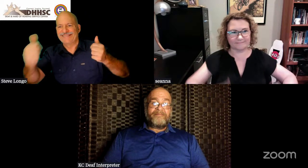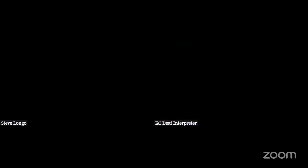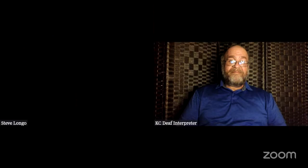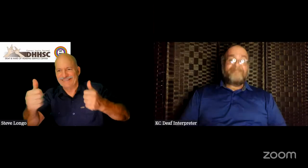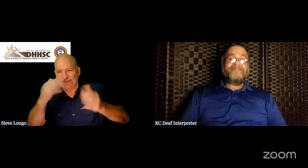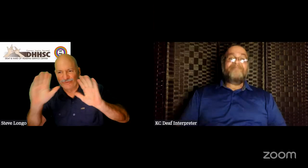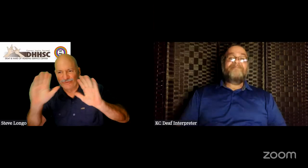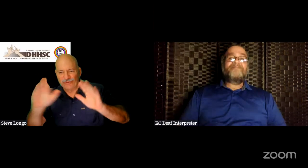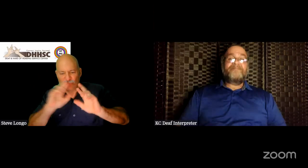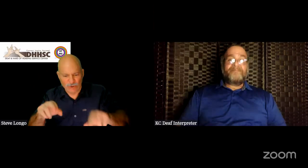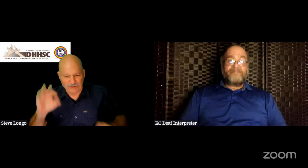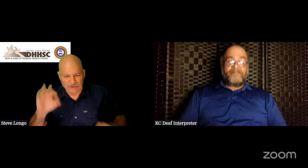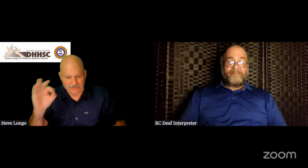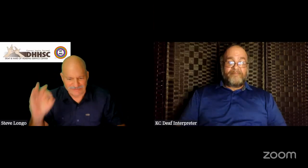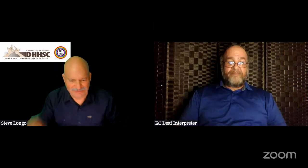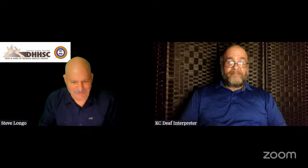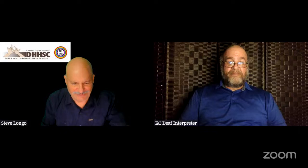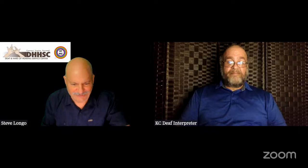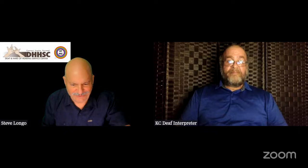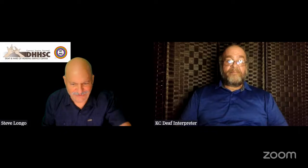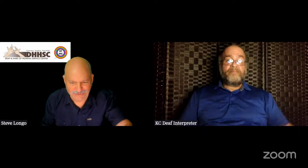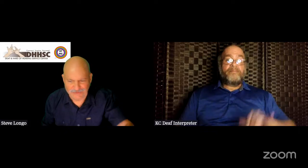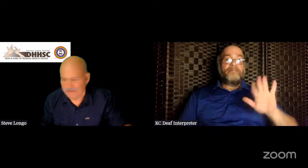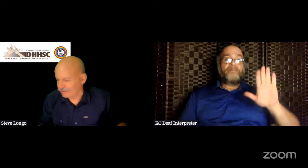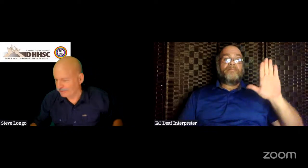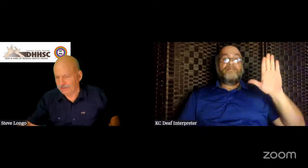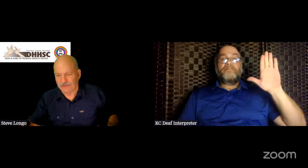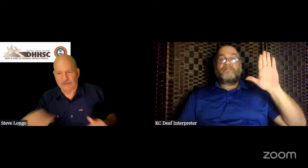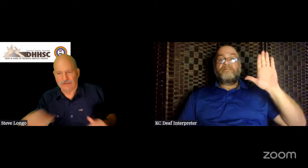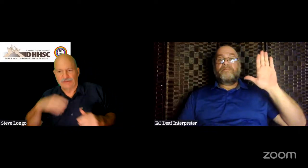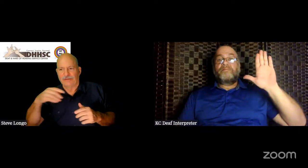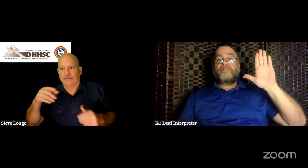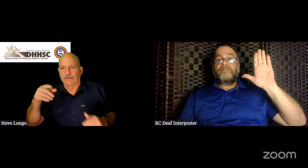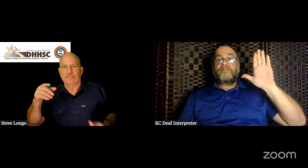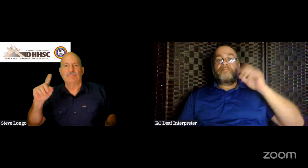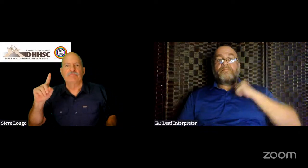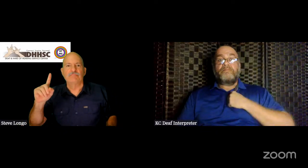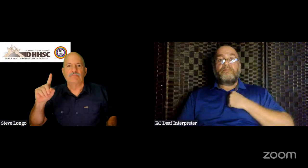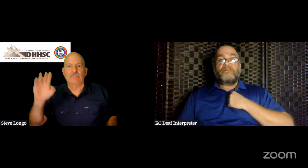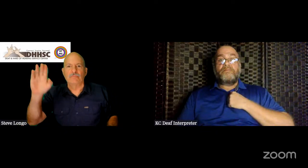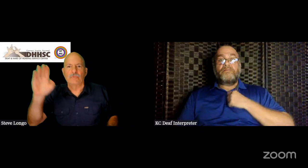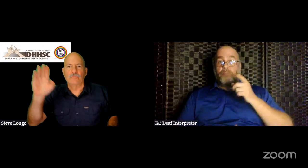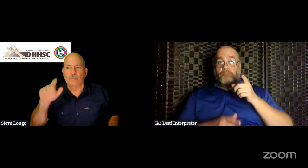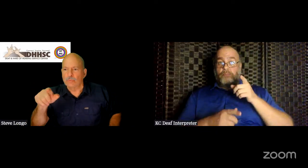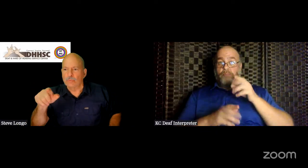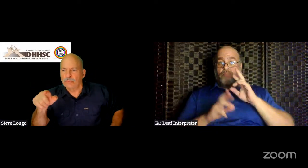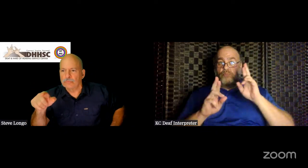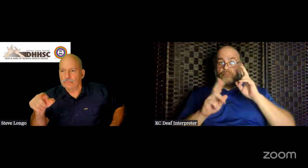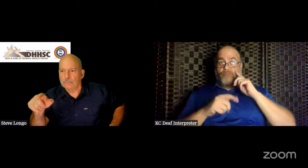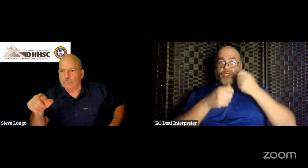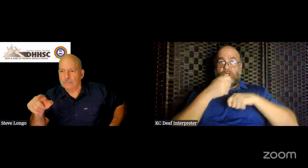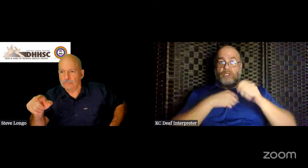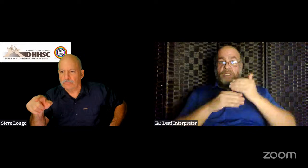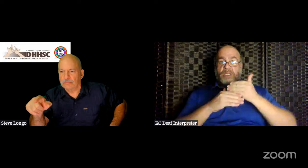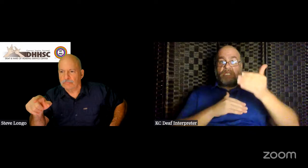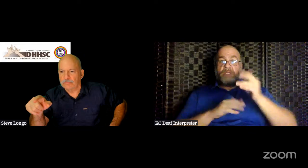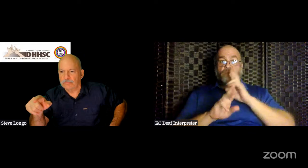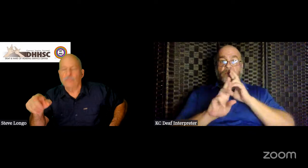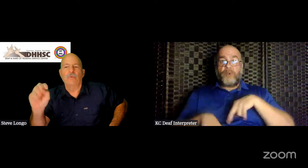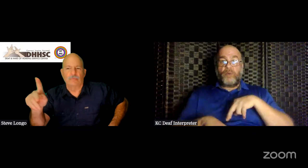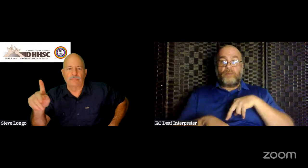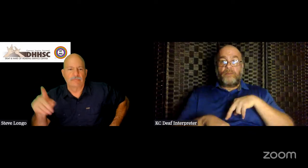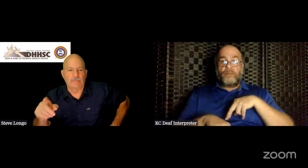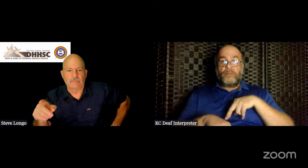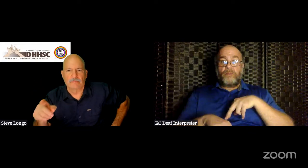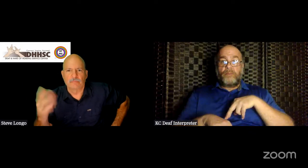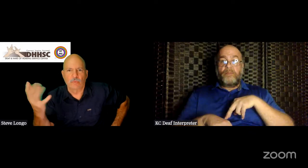All right. And Steve is saying, thank you, Anna. Thank you for that report. And one moment we're